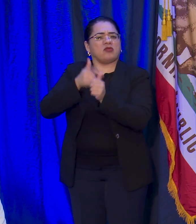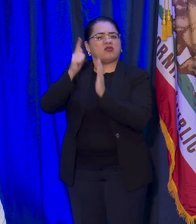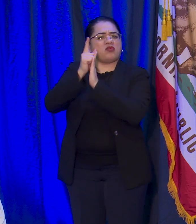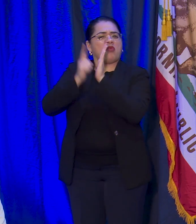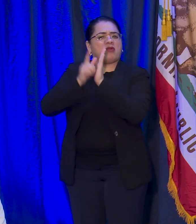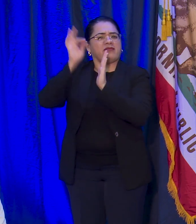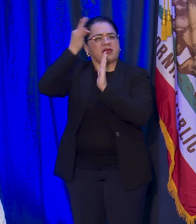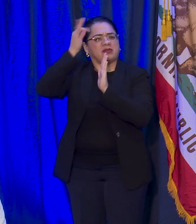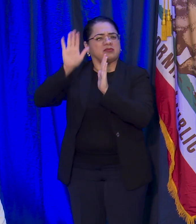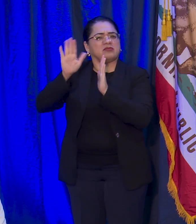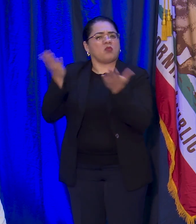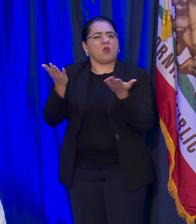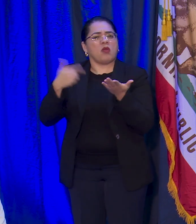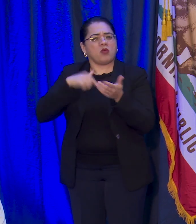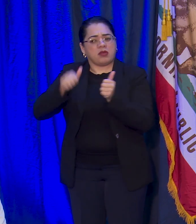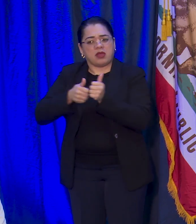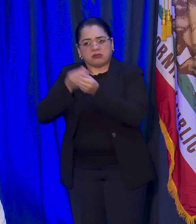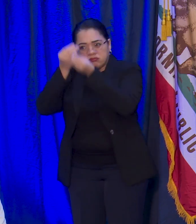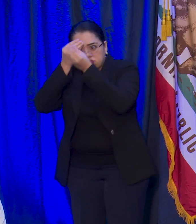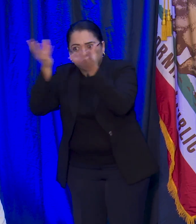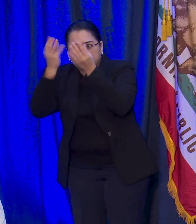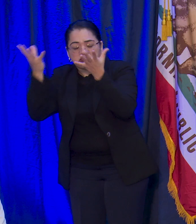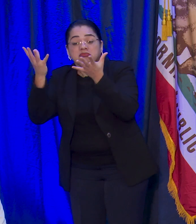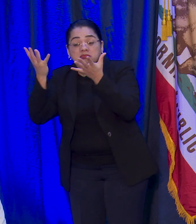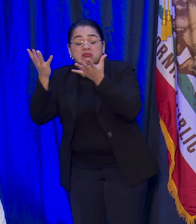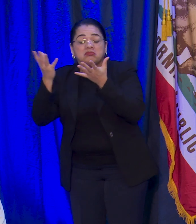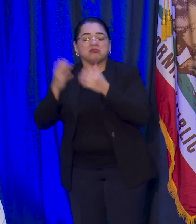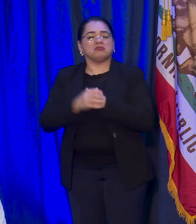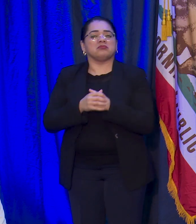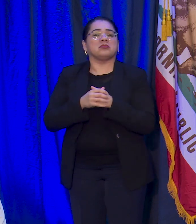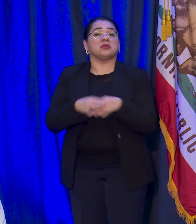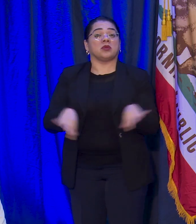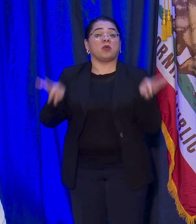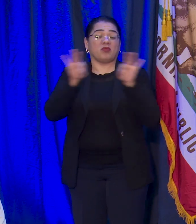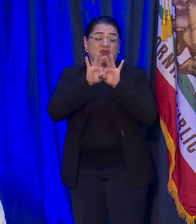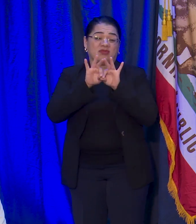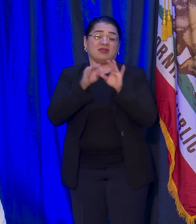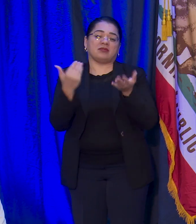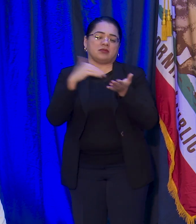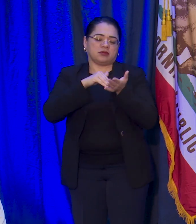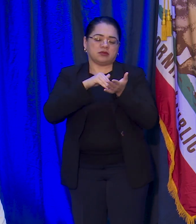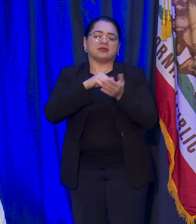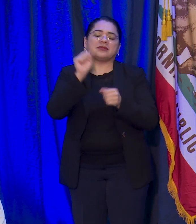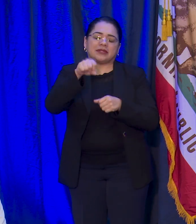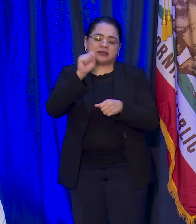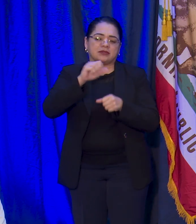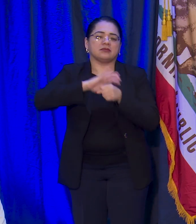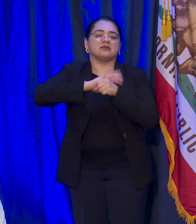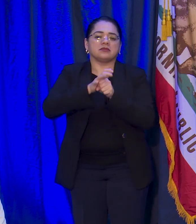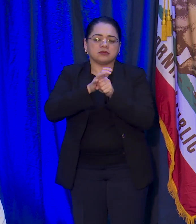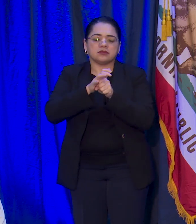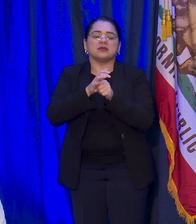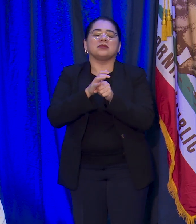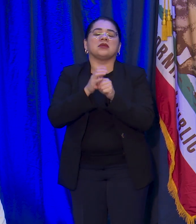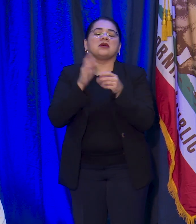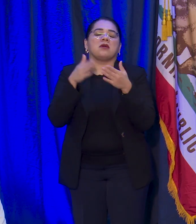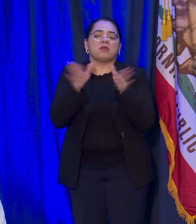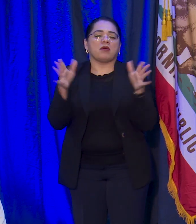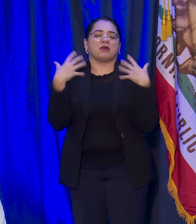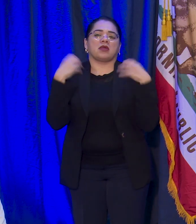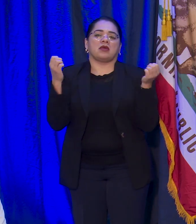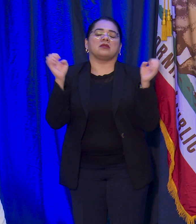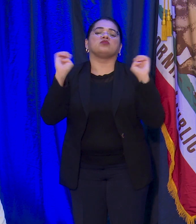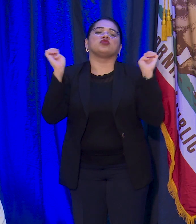can't release. But we just wanted everyone to please know that this is a serious public health emergency. We did have